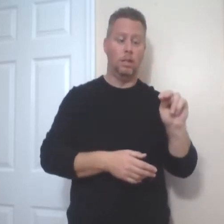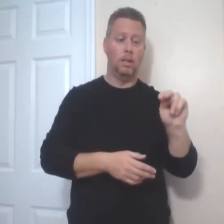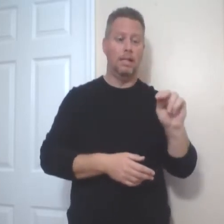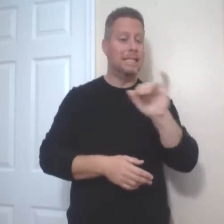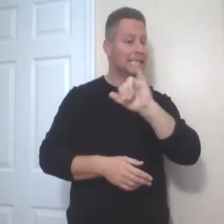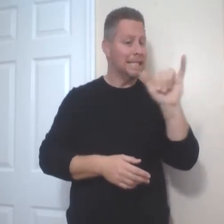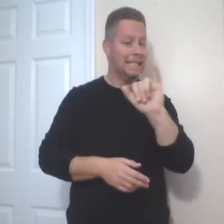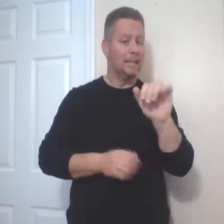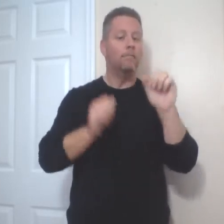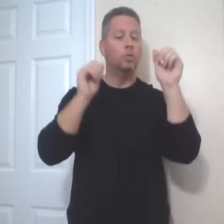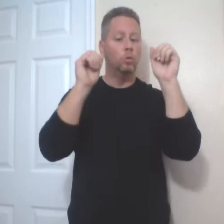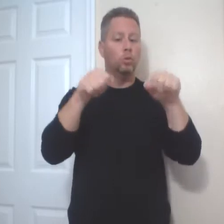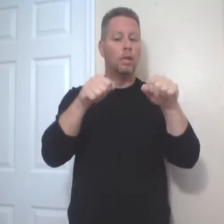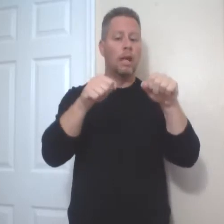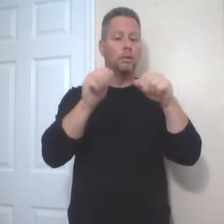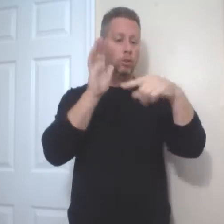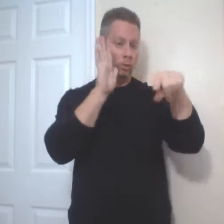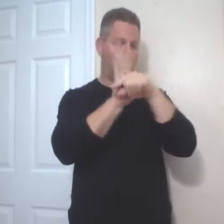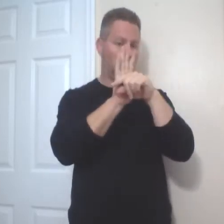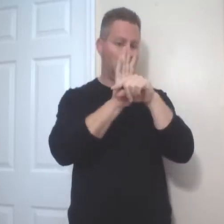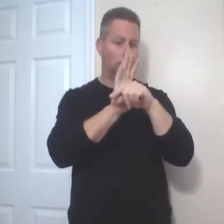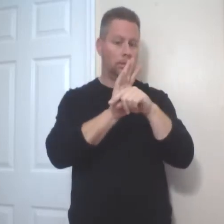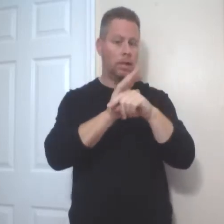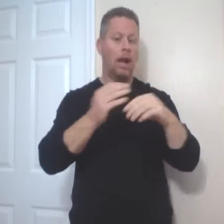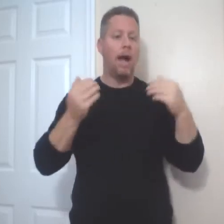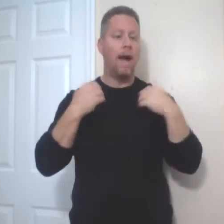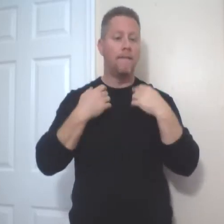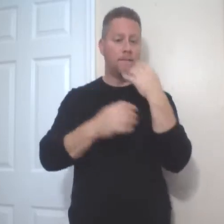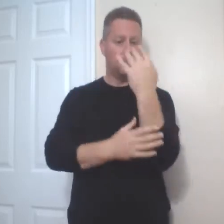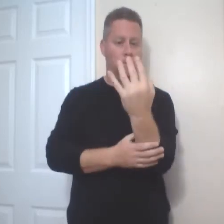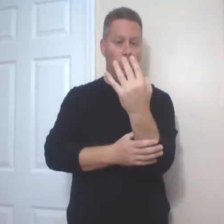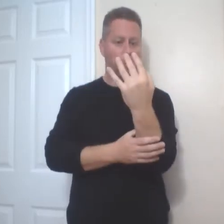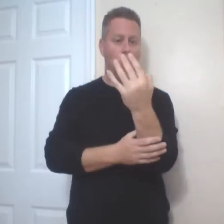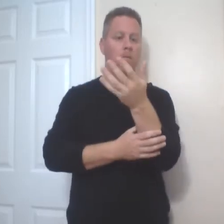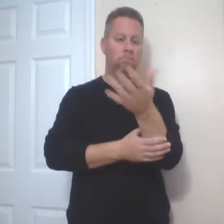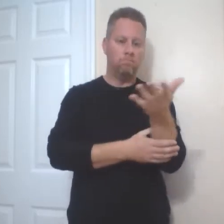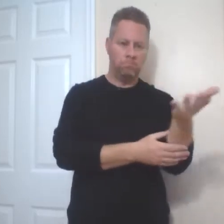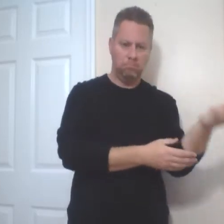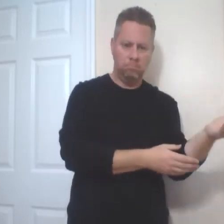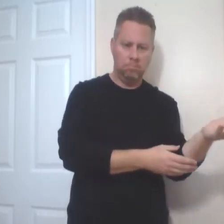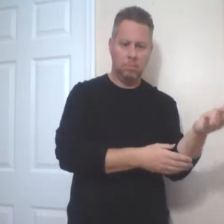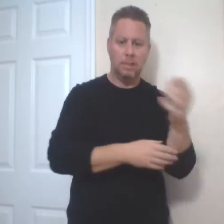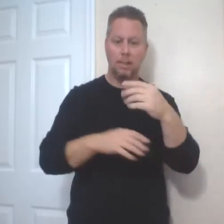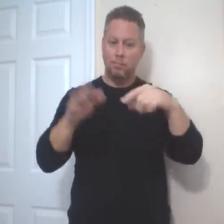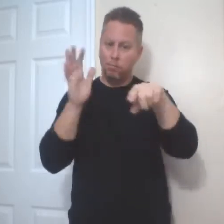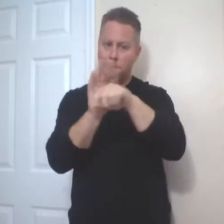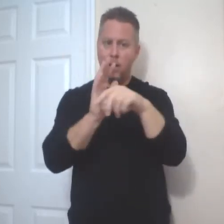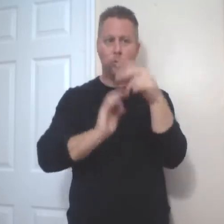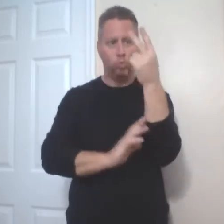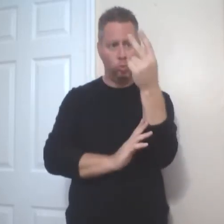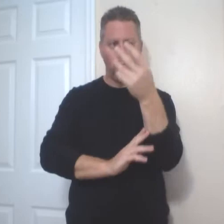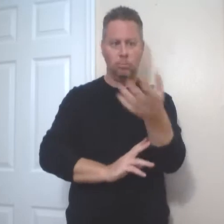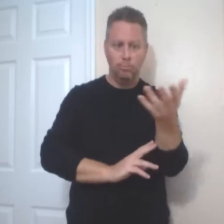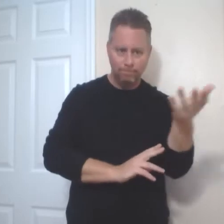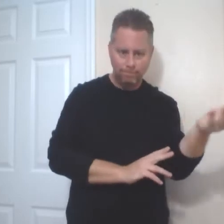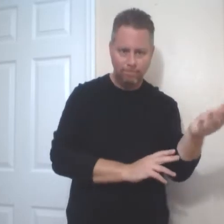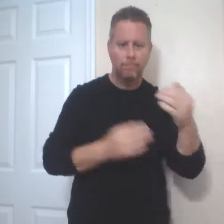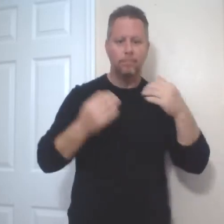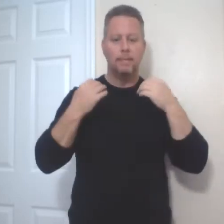like this. I have 4 things, and I'm taking 2 things away. Well, now I have 2n.